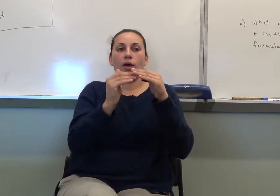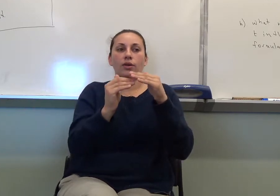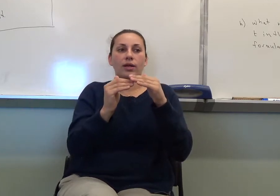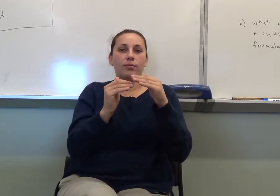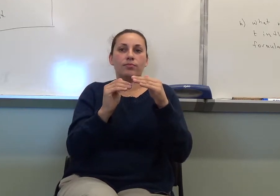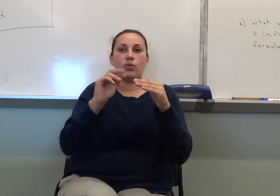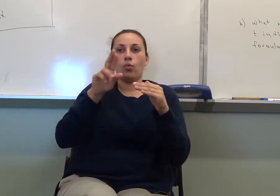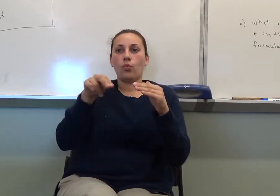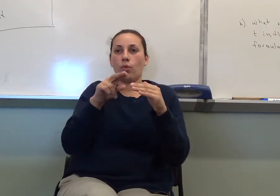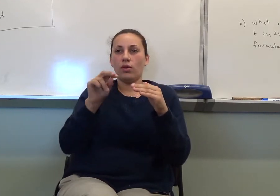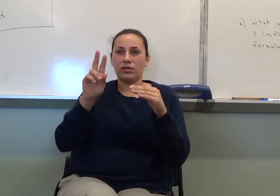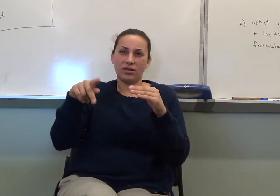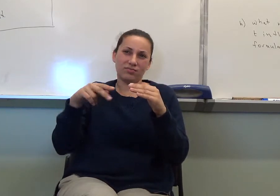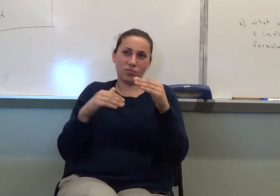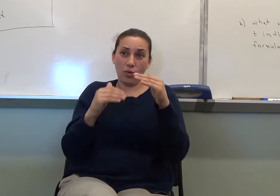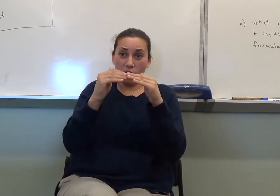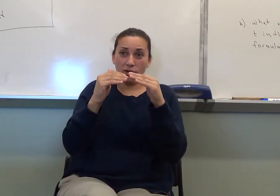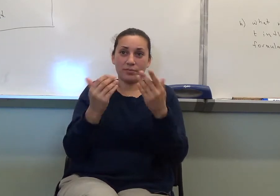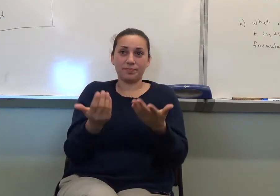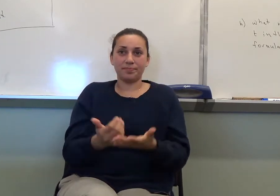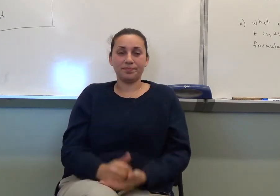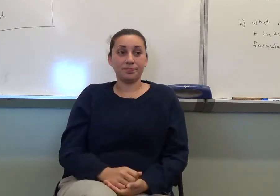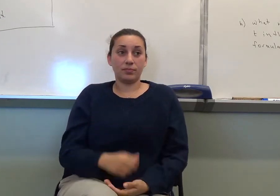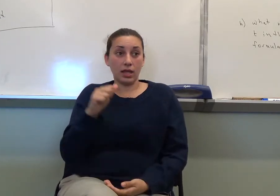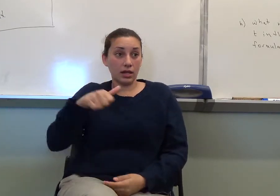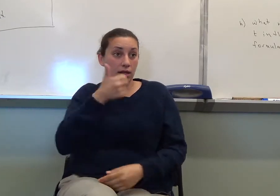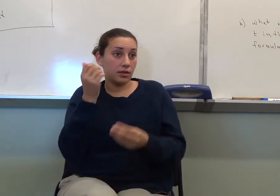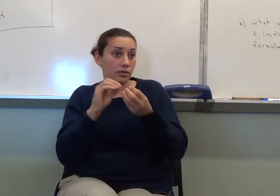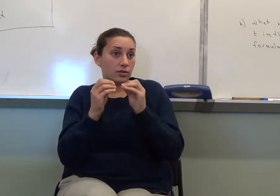All right. Any others on that before we talk about